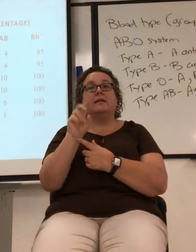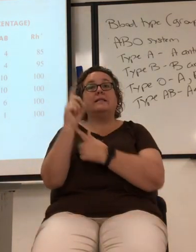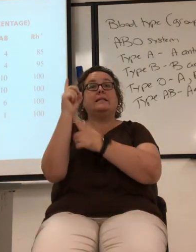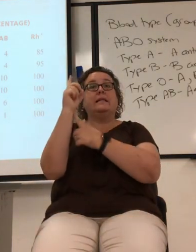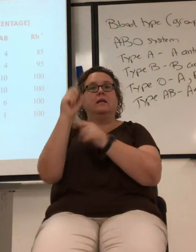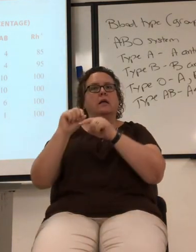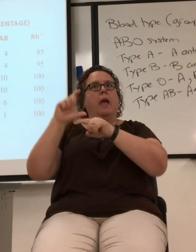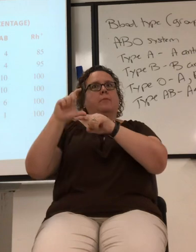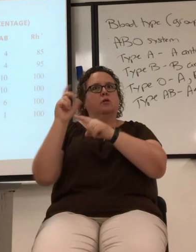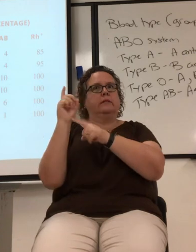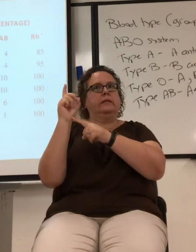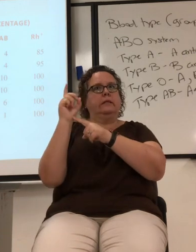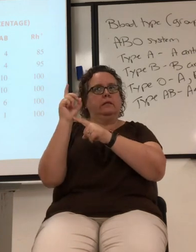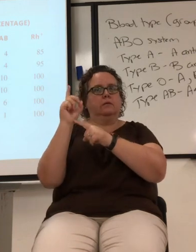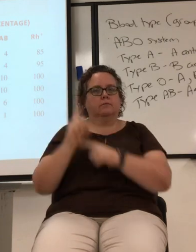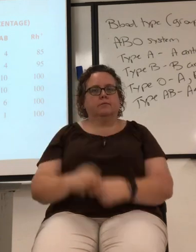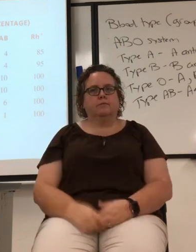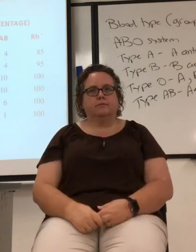capital D.